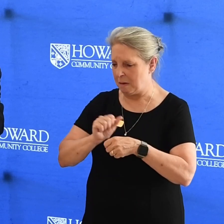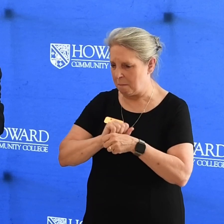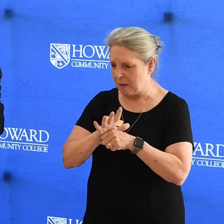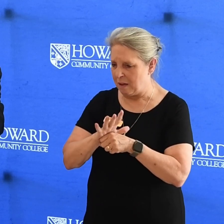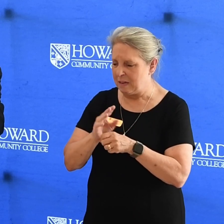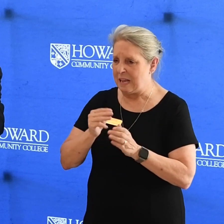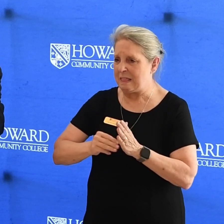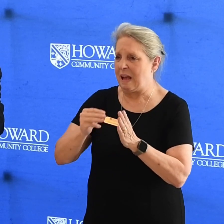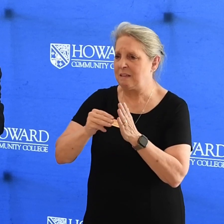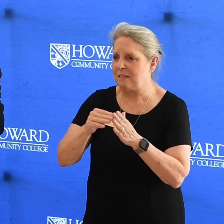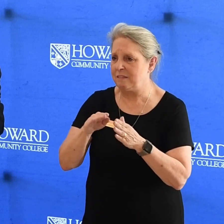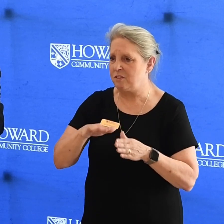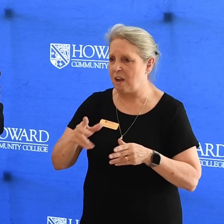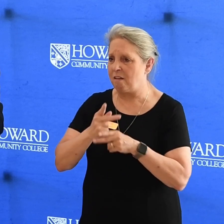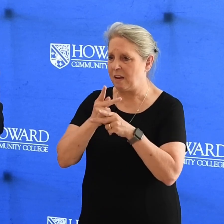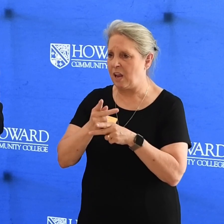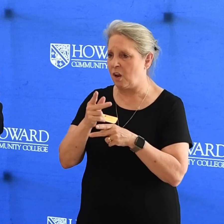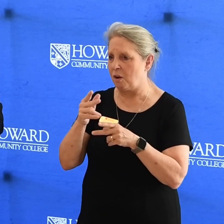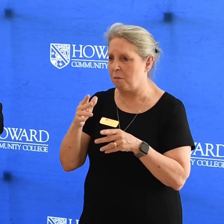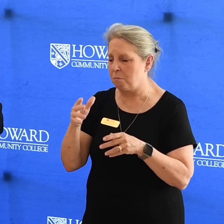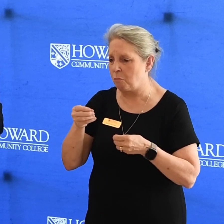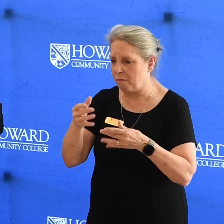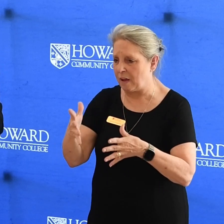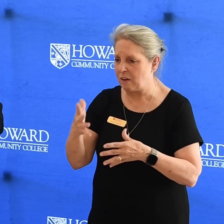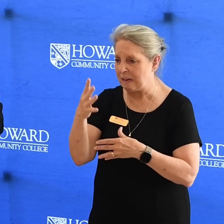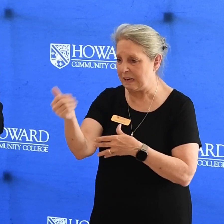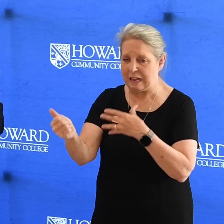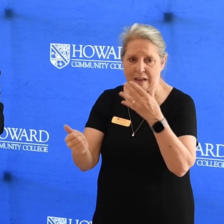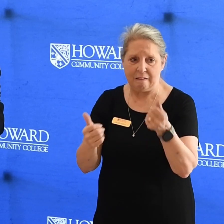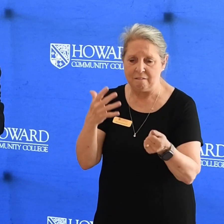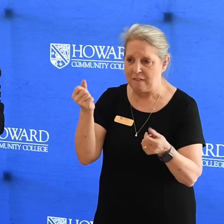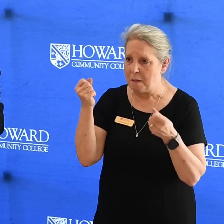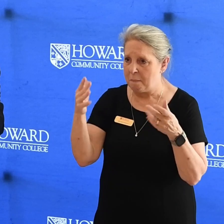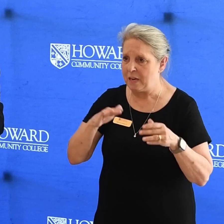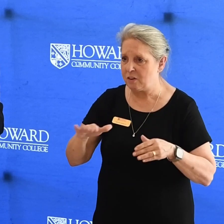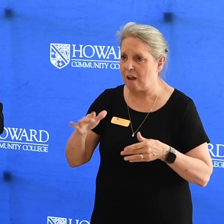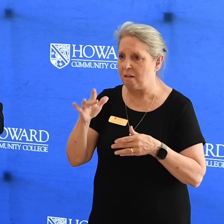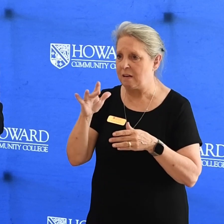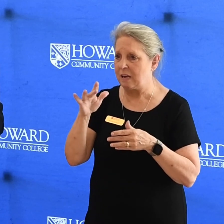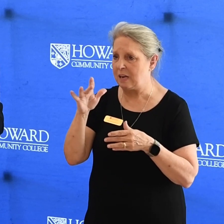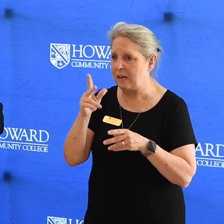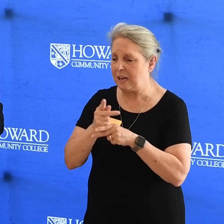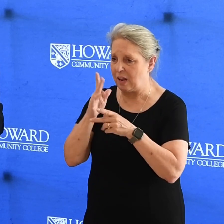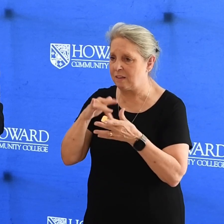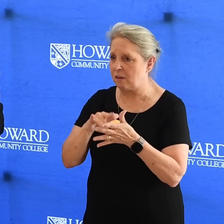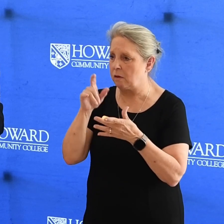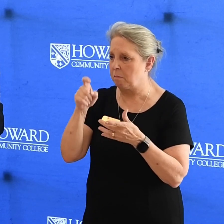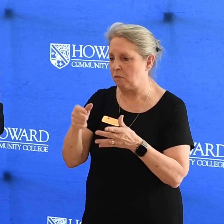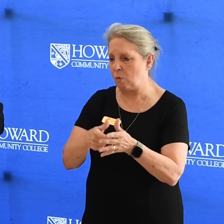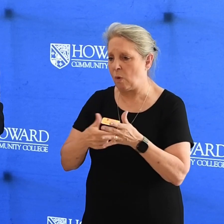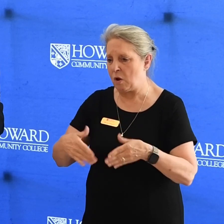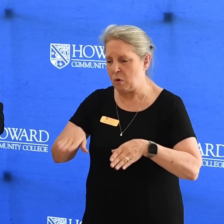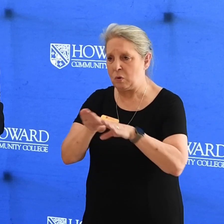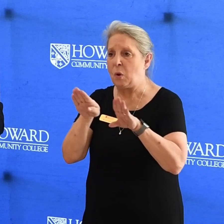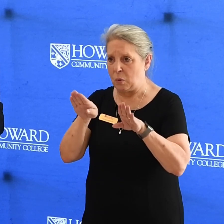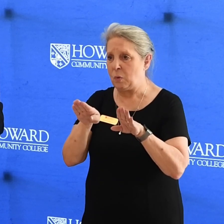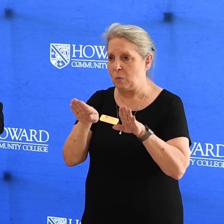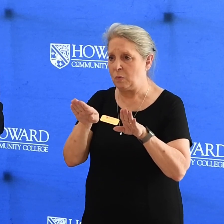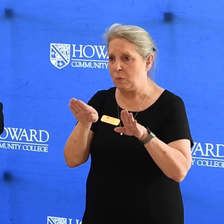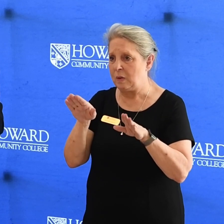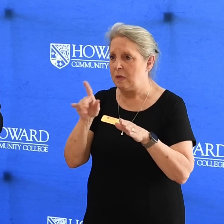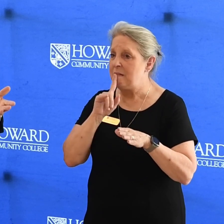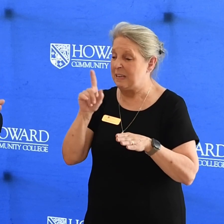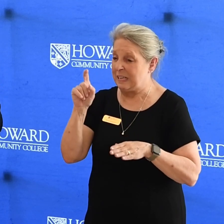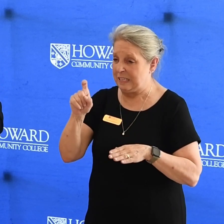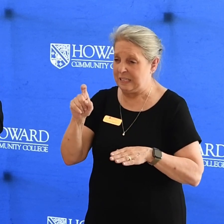thousands of childcare providers leave, and we've seen many, many childcare centers have to close down as well. And so that need is